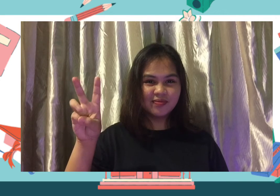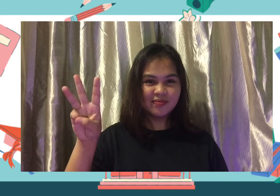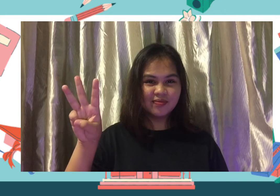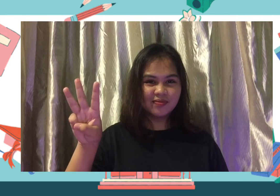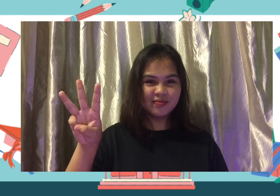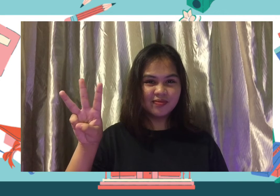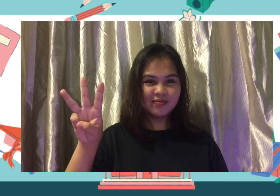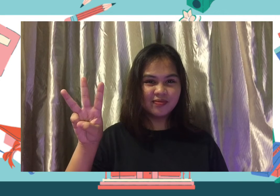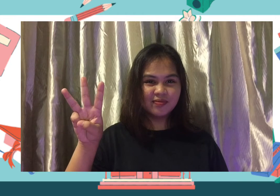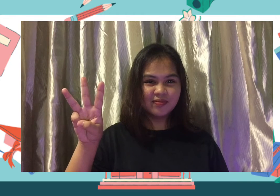W,